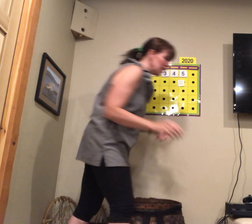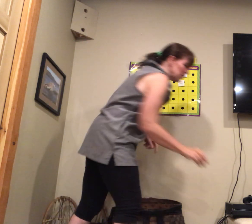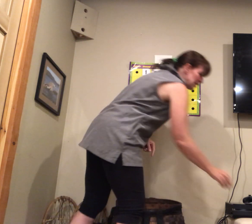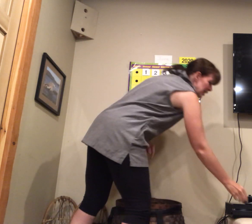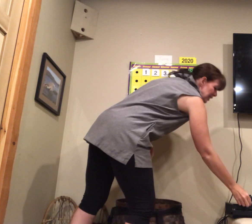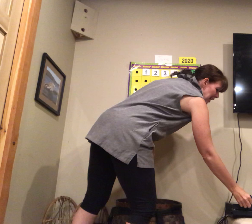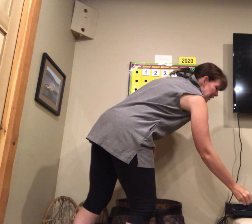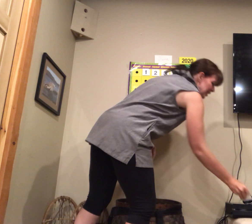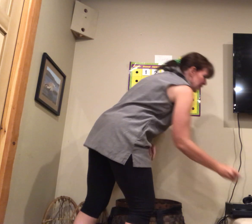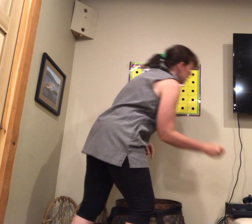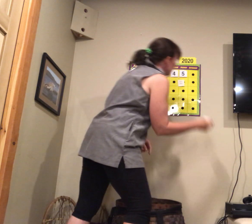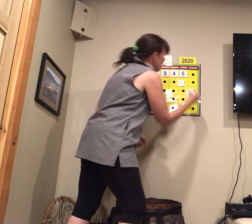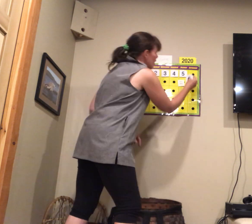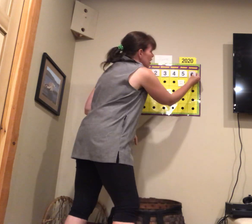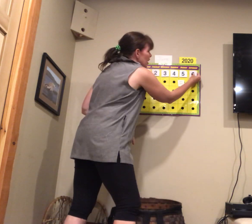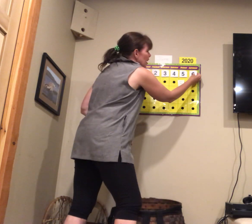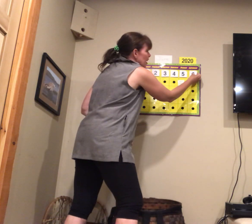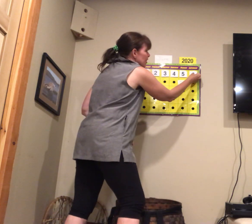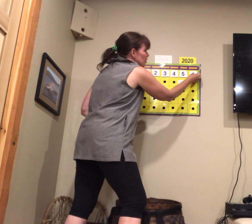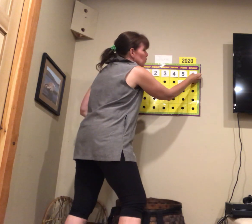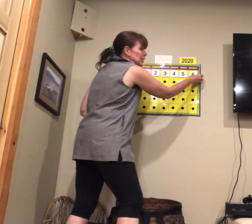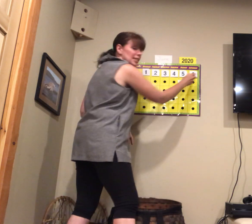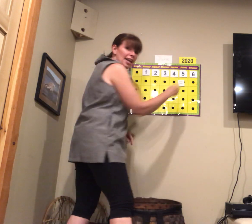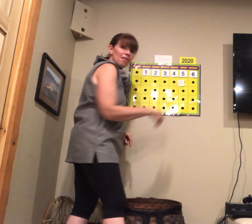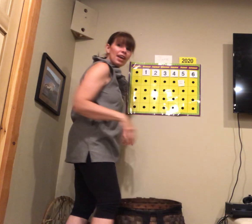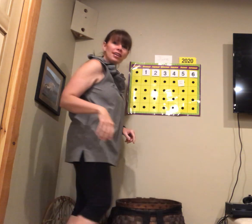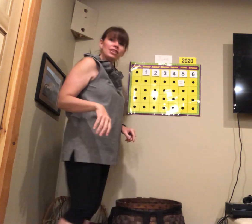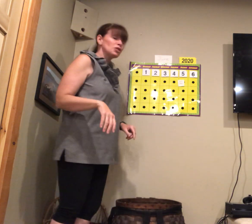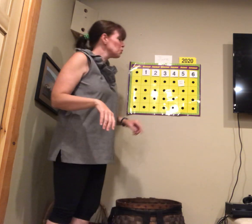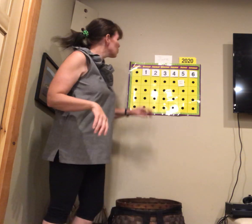Saturday was the 6th, and we didn't have any school.